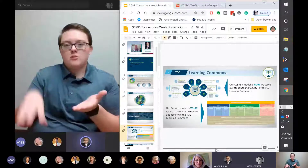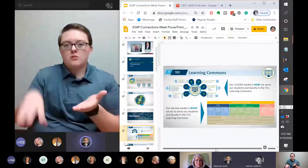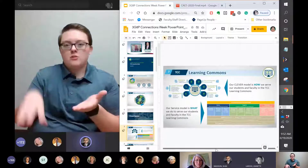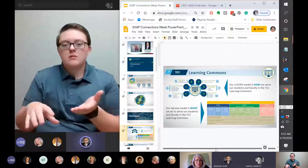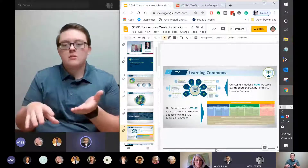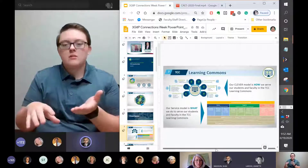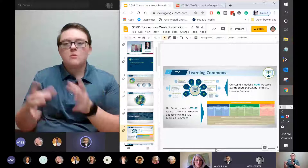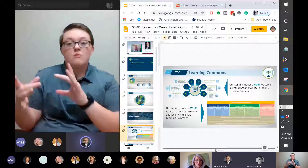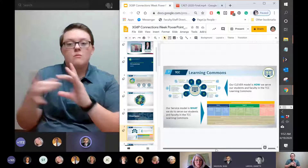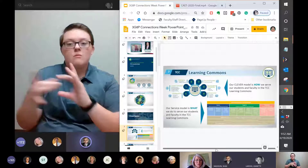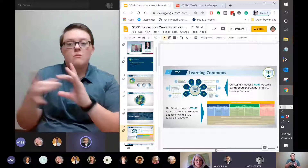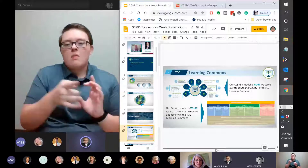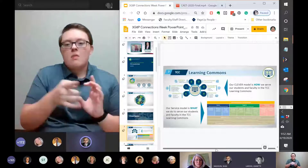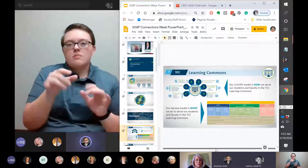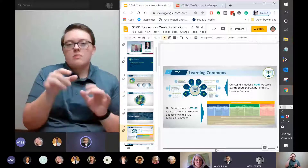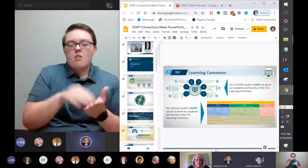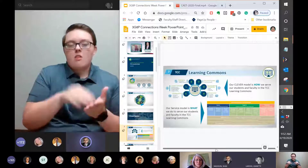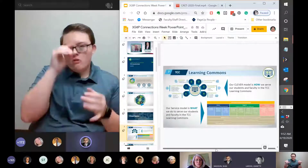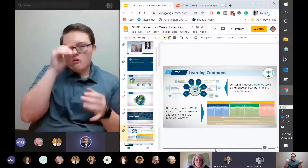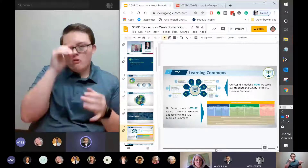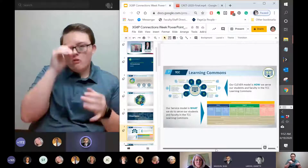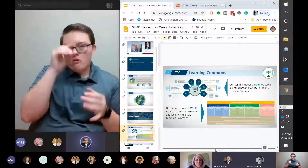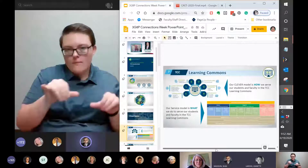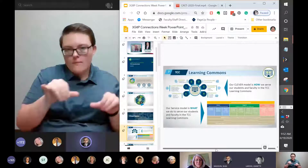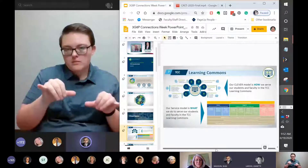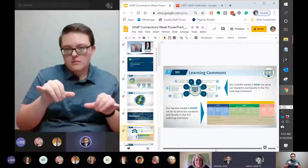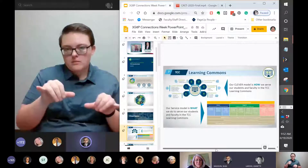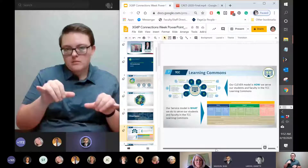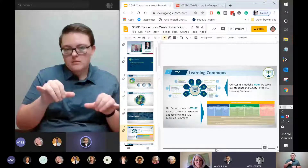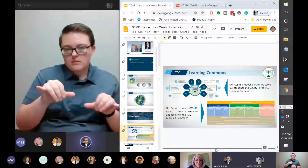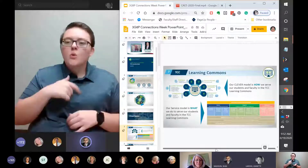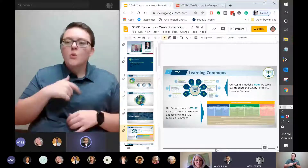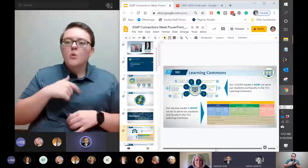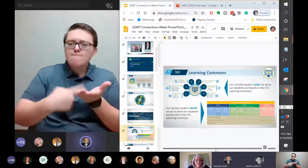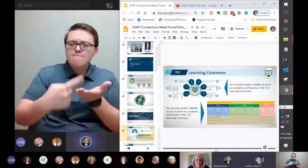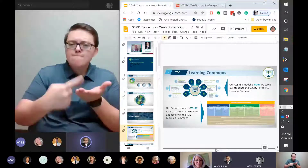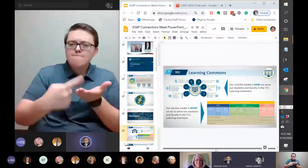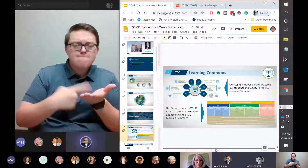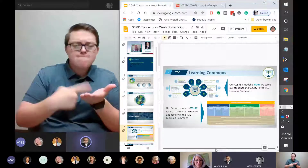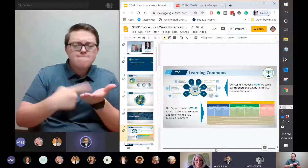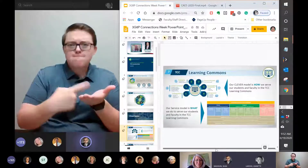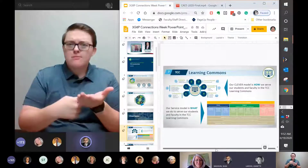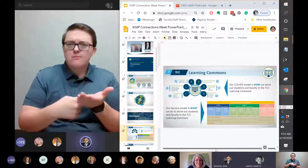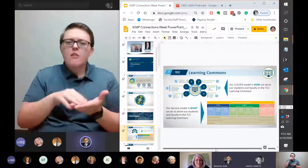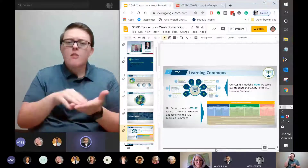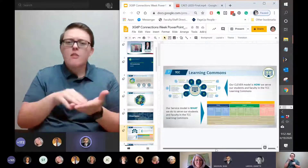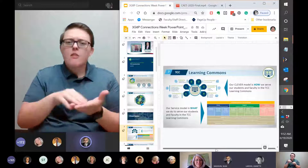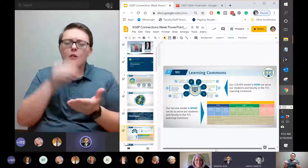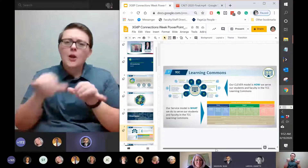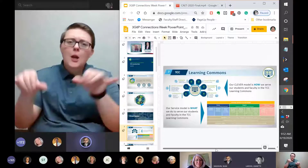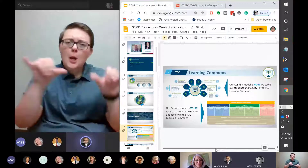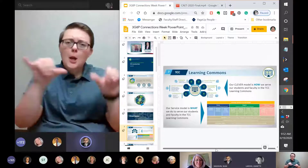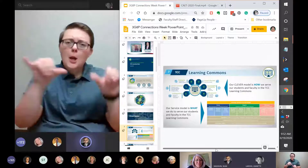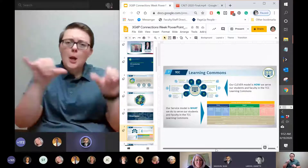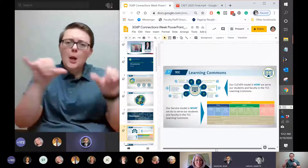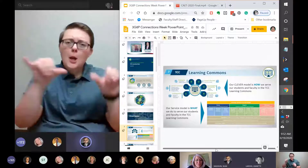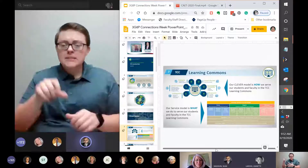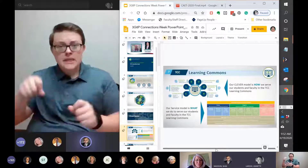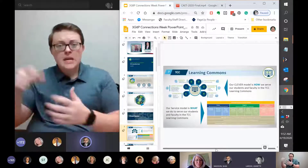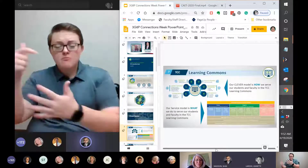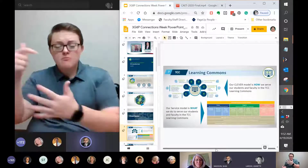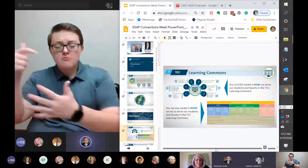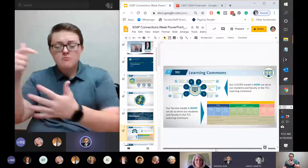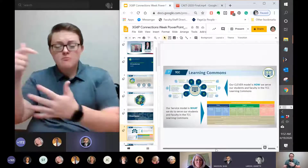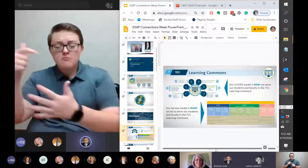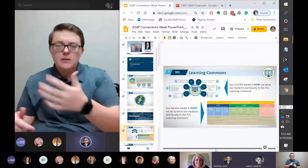a lot of time talking about what the Learning Commons is and is not. Some folks thought that the Learning Commons was just the library. In